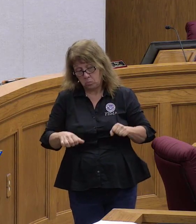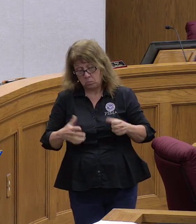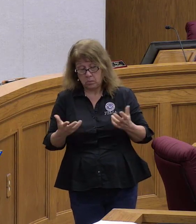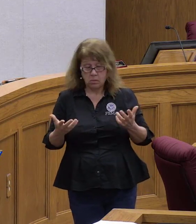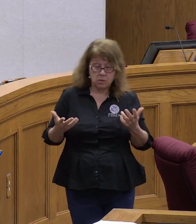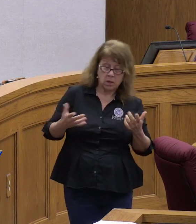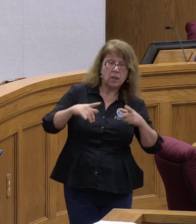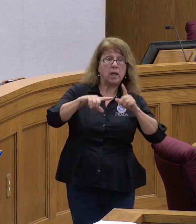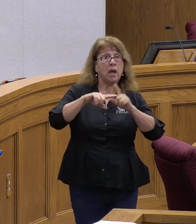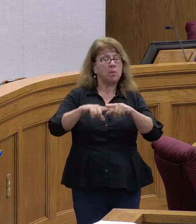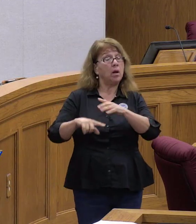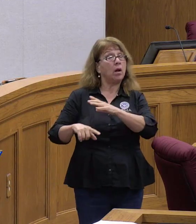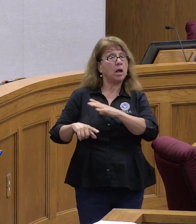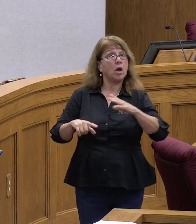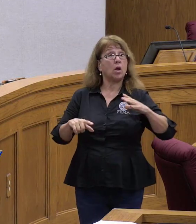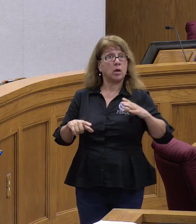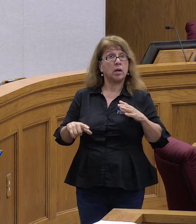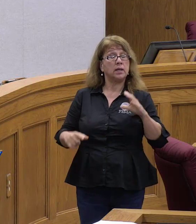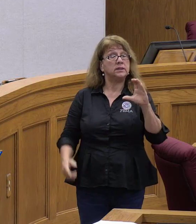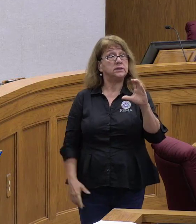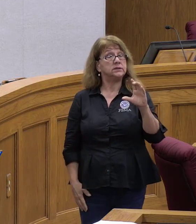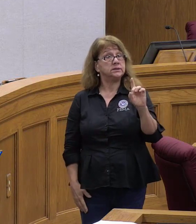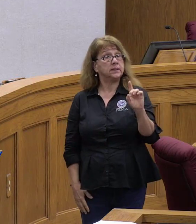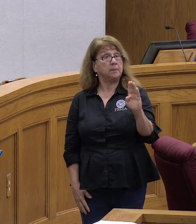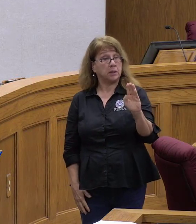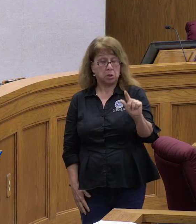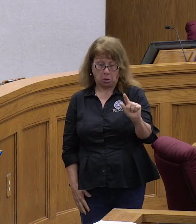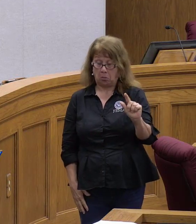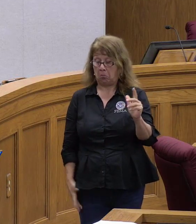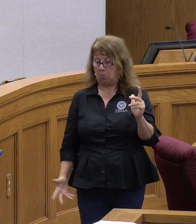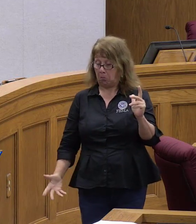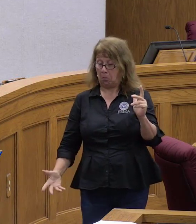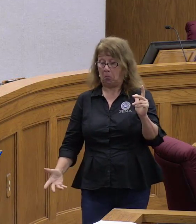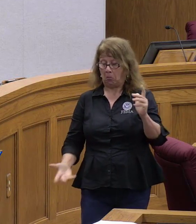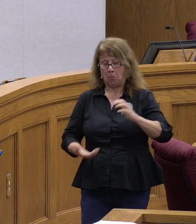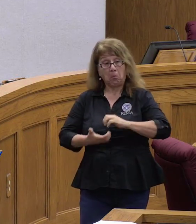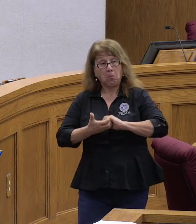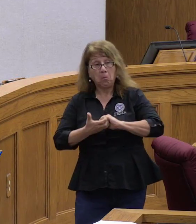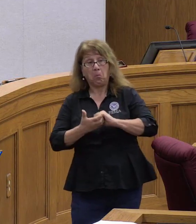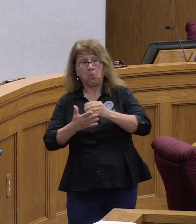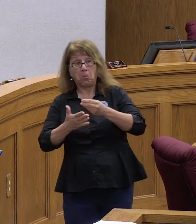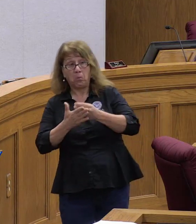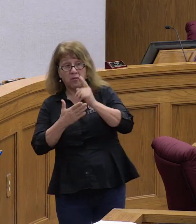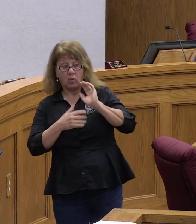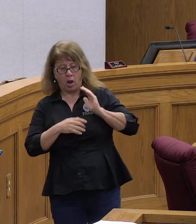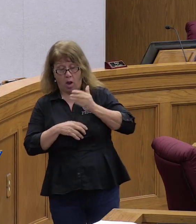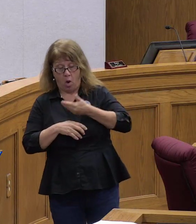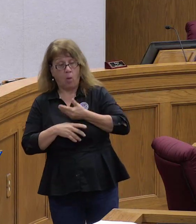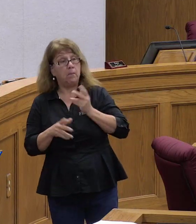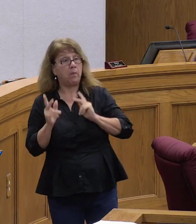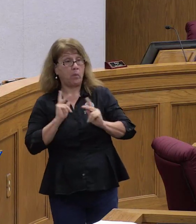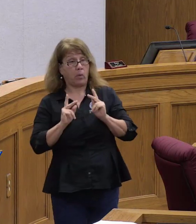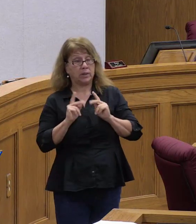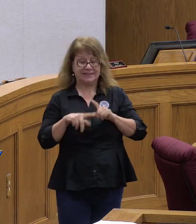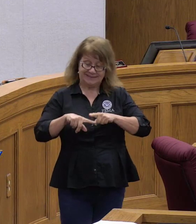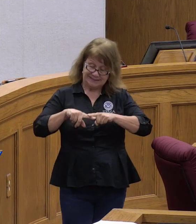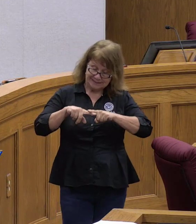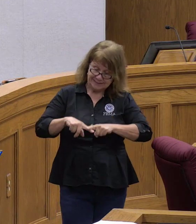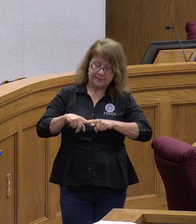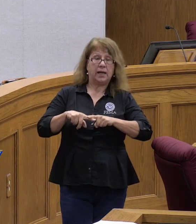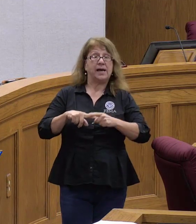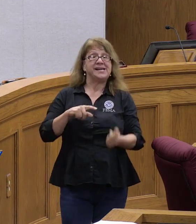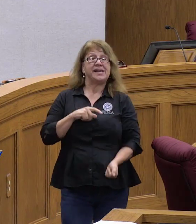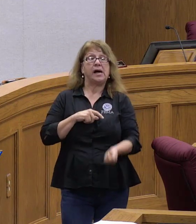on Congress, but could generate from CDBG moving forward for our communities. And a lot of that will be dependent on how many